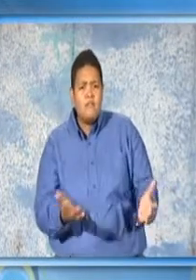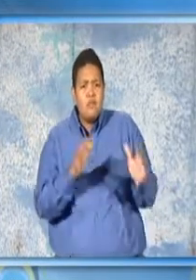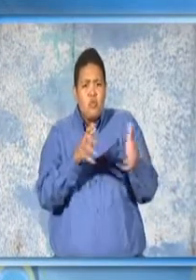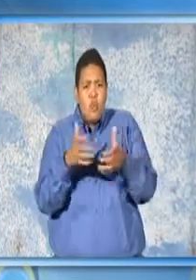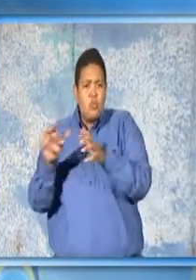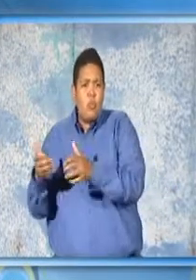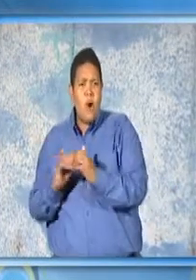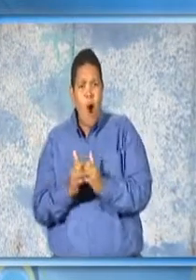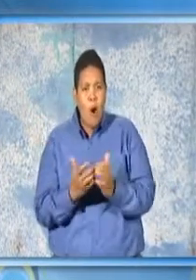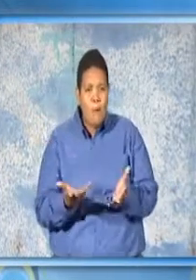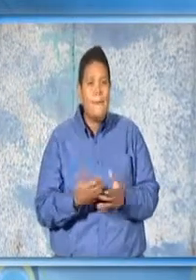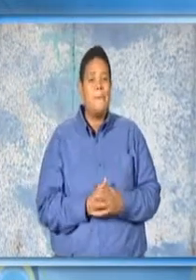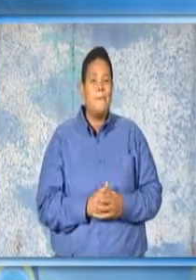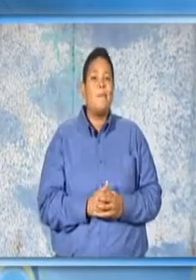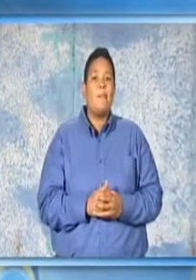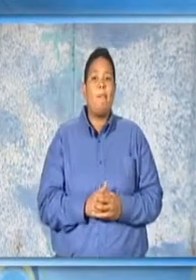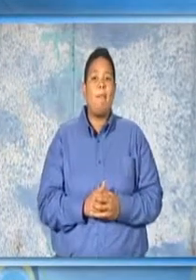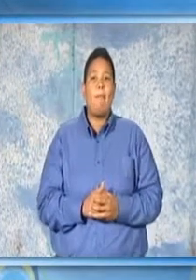like terms?